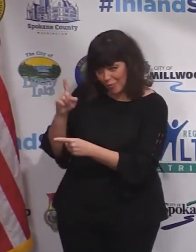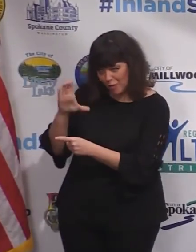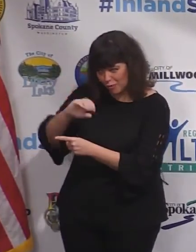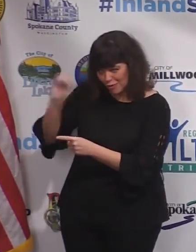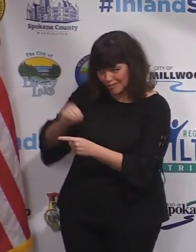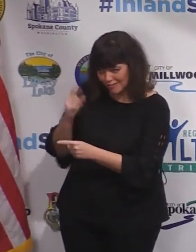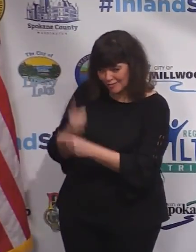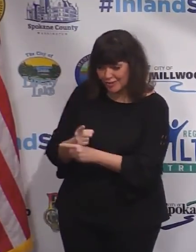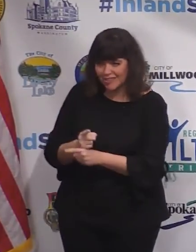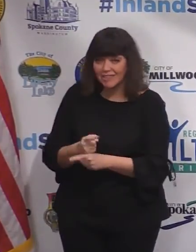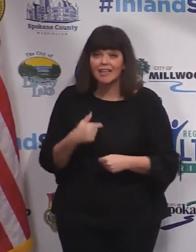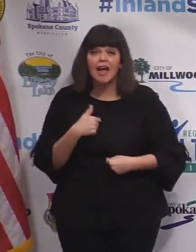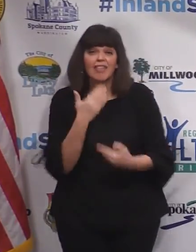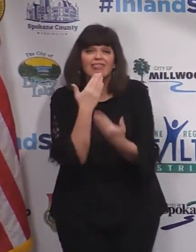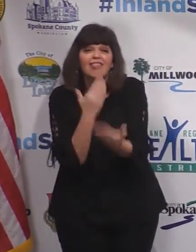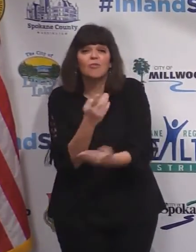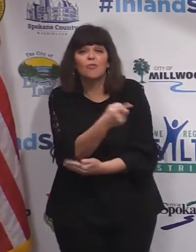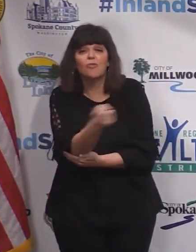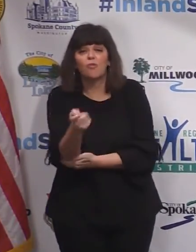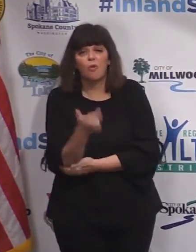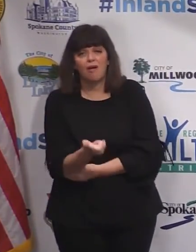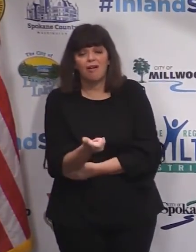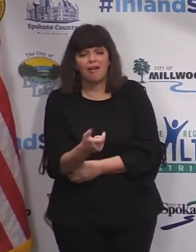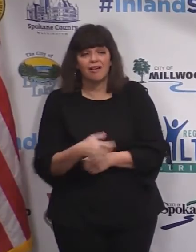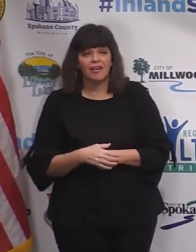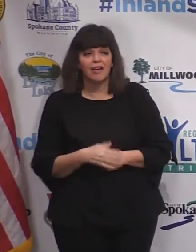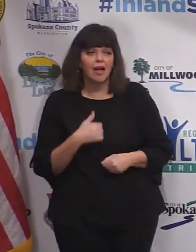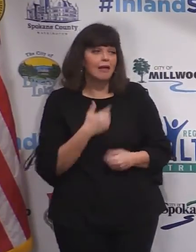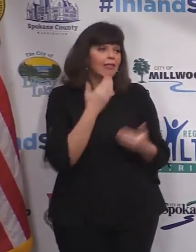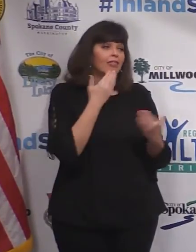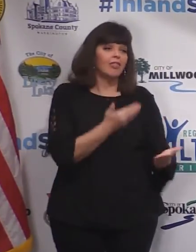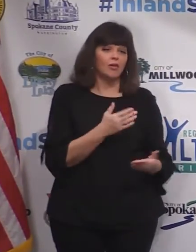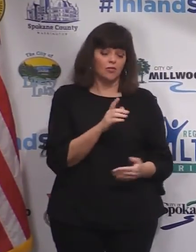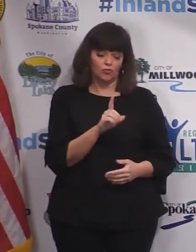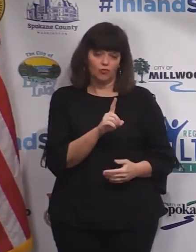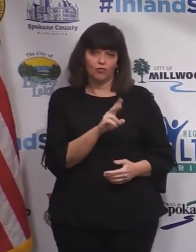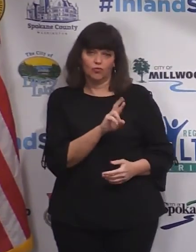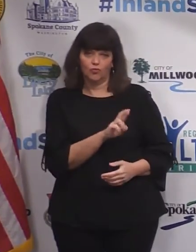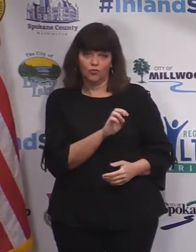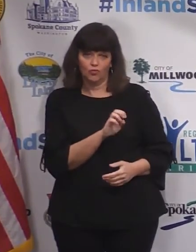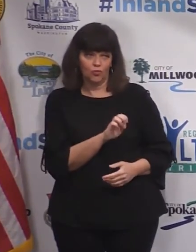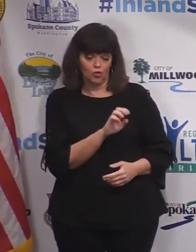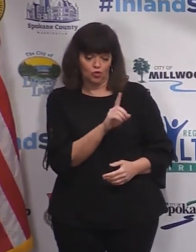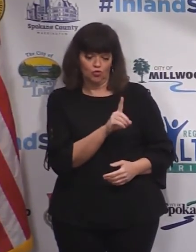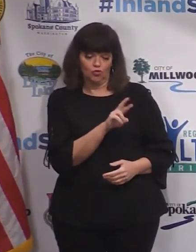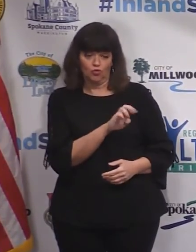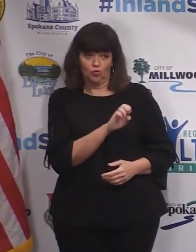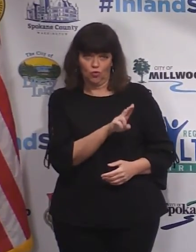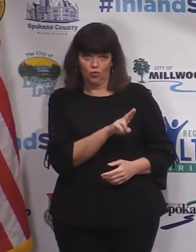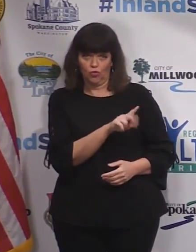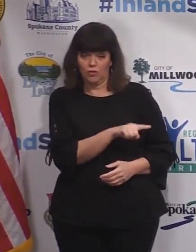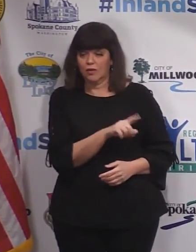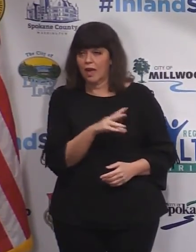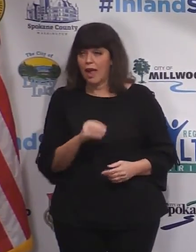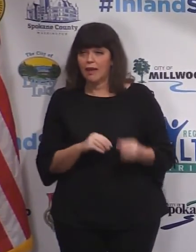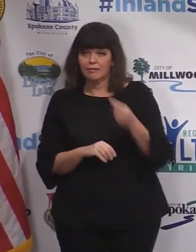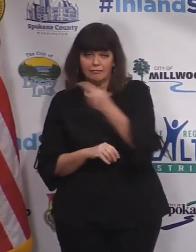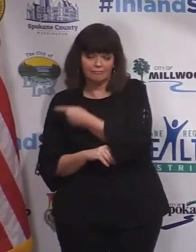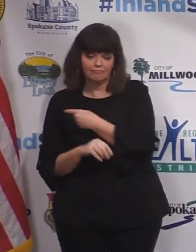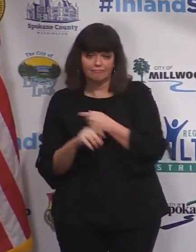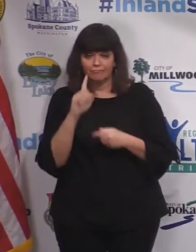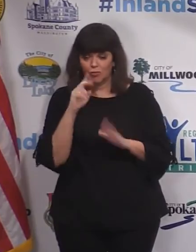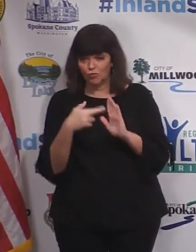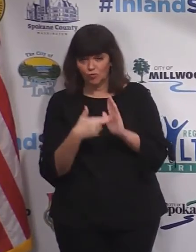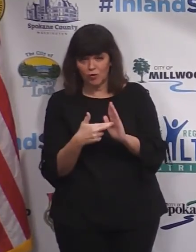in. Really thank Drew and First Harvest, and of course, Representative Riccelli, who has been really key